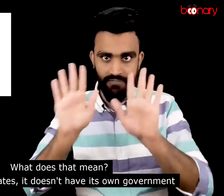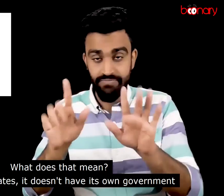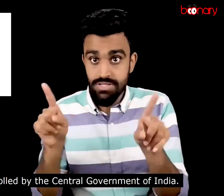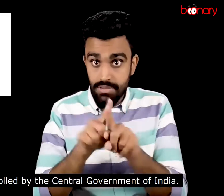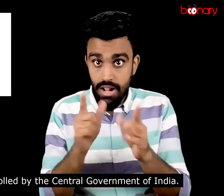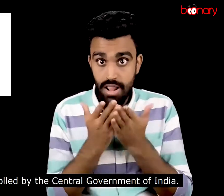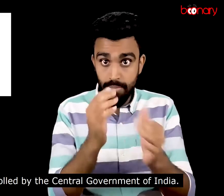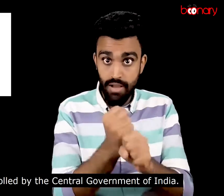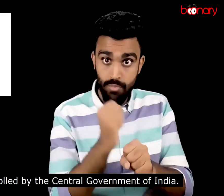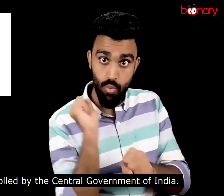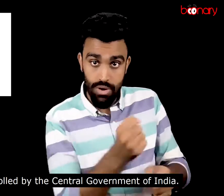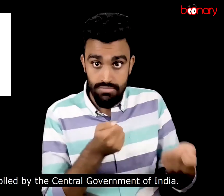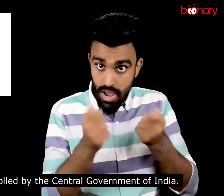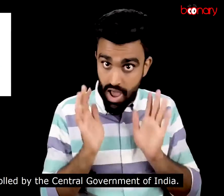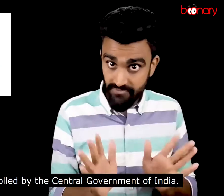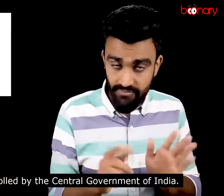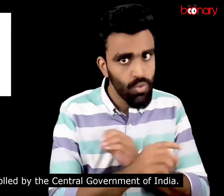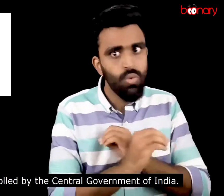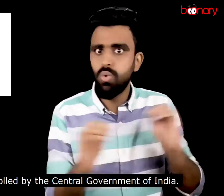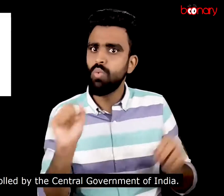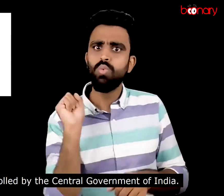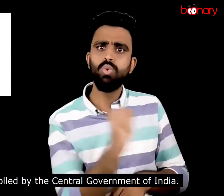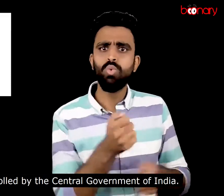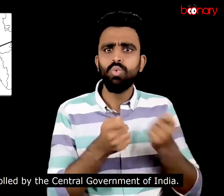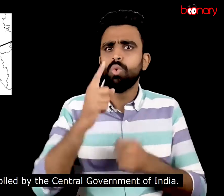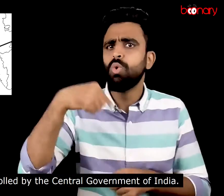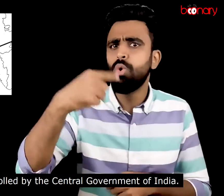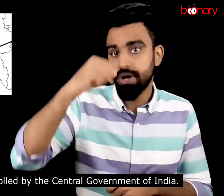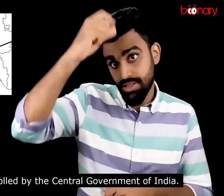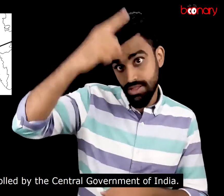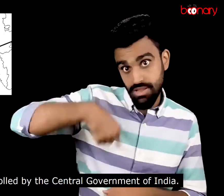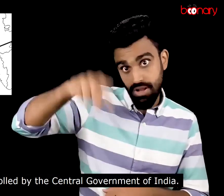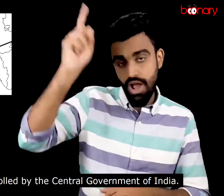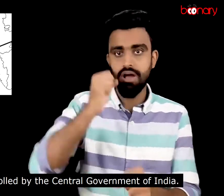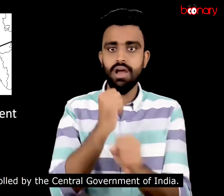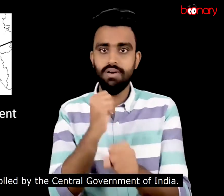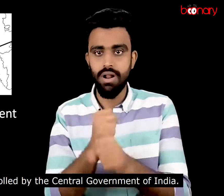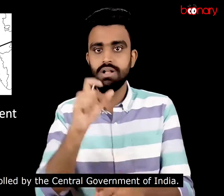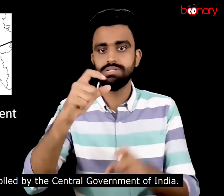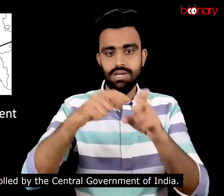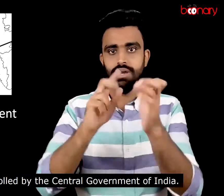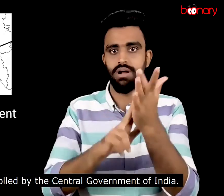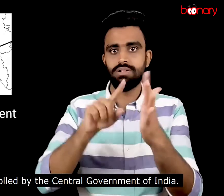but it is controlled by the central government of India.